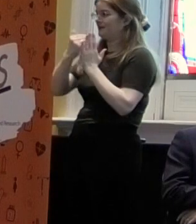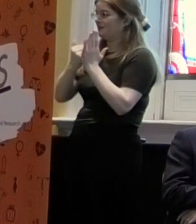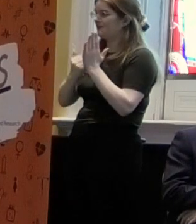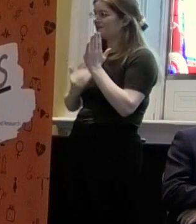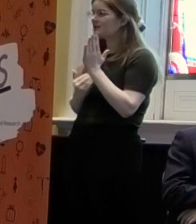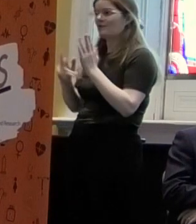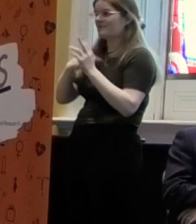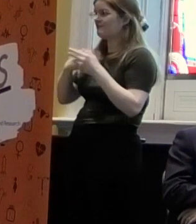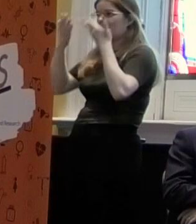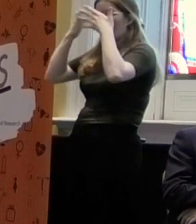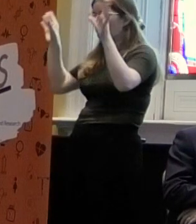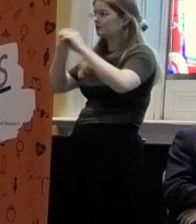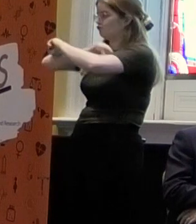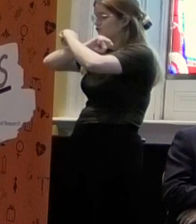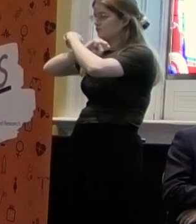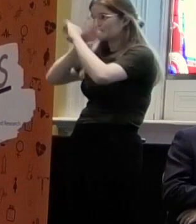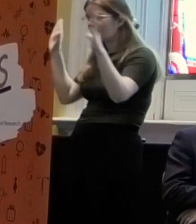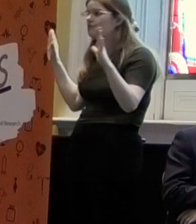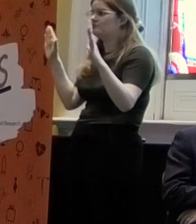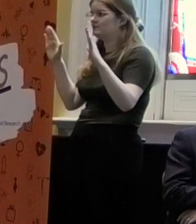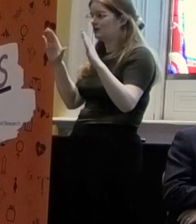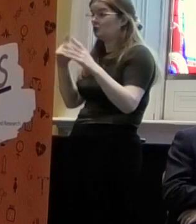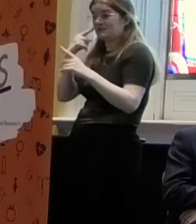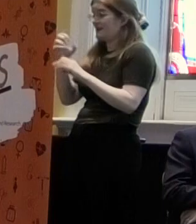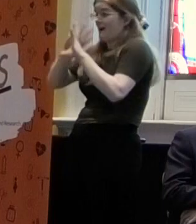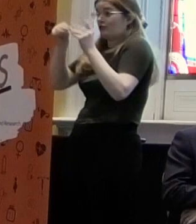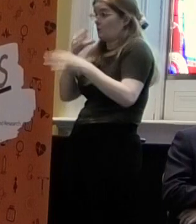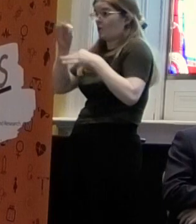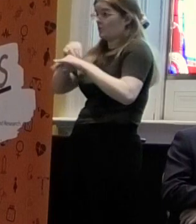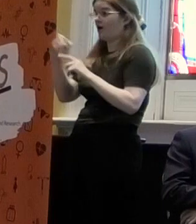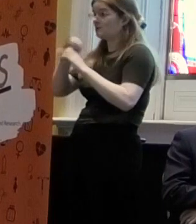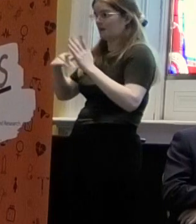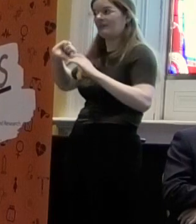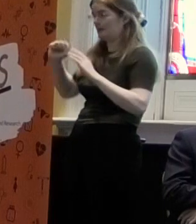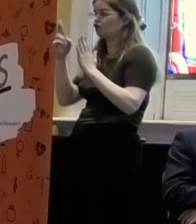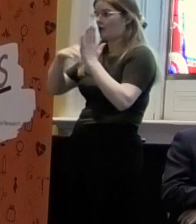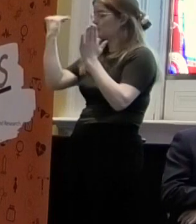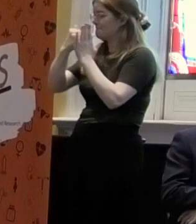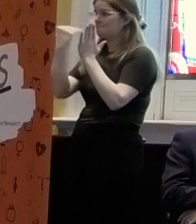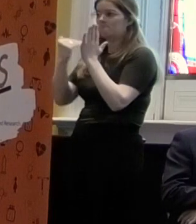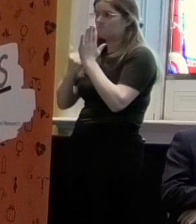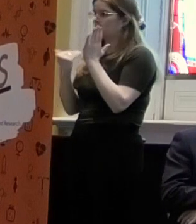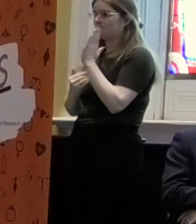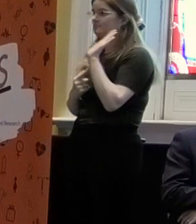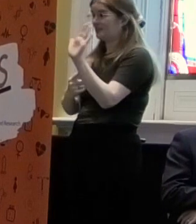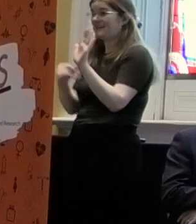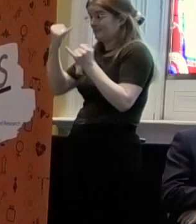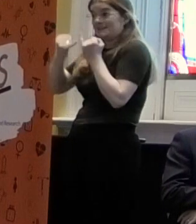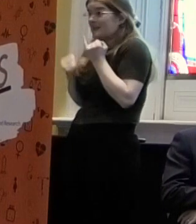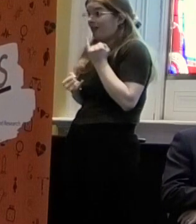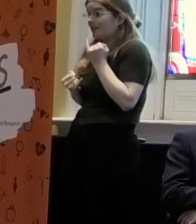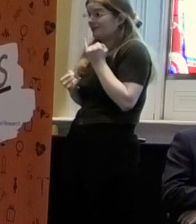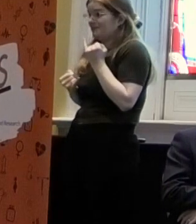the openness in which you could see exactly what was happening in the hospitals, and as Tina said, detailed